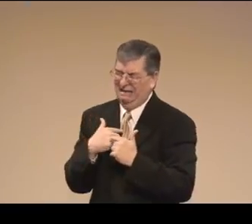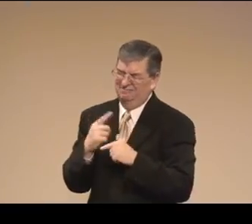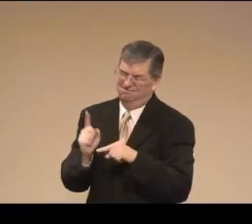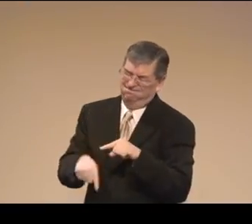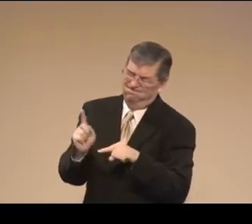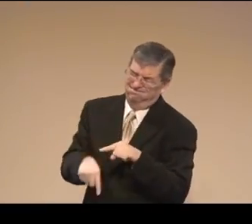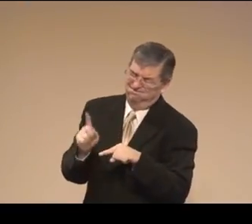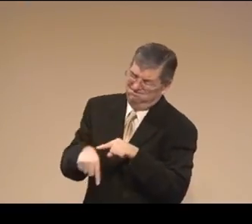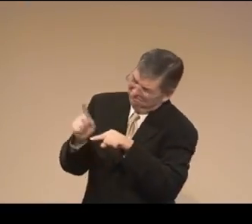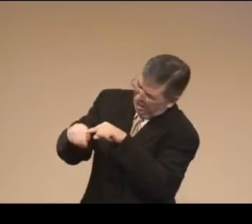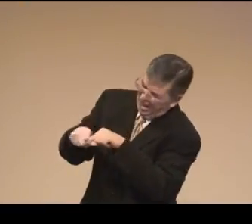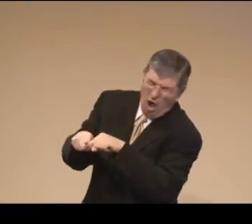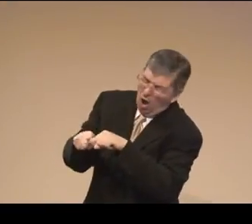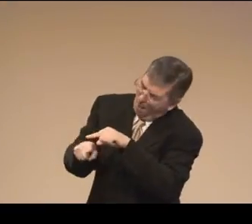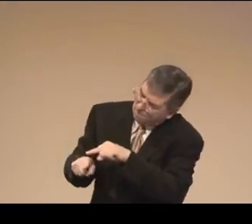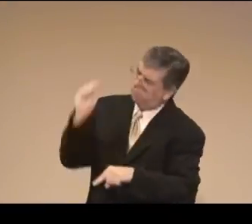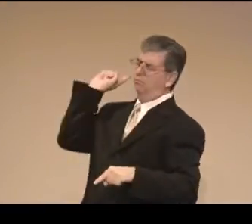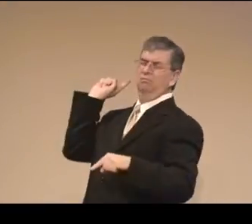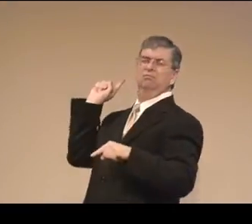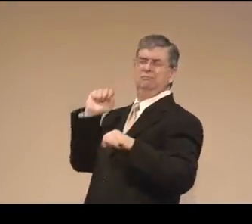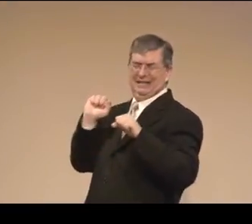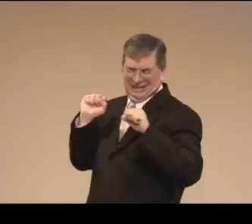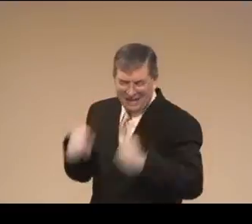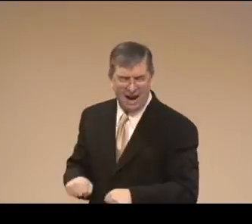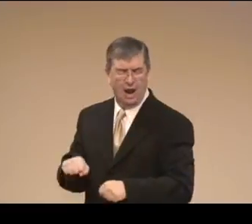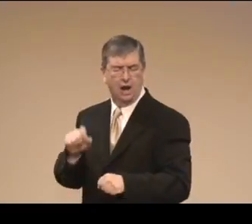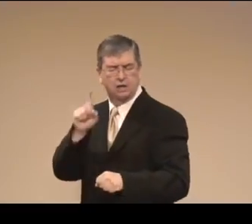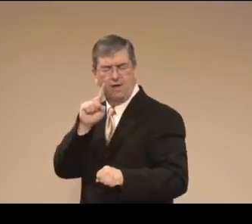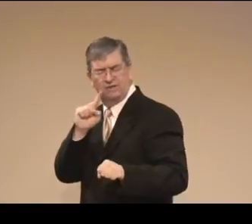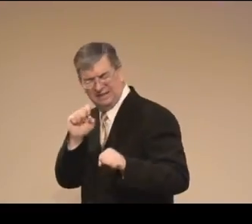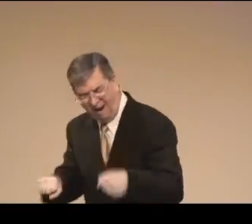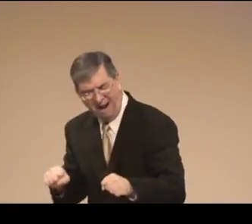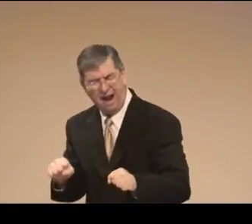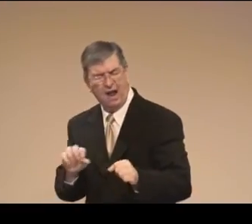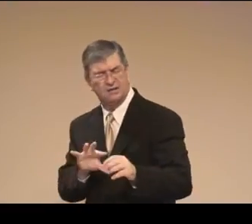any fear and trepidation, that there be no doubt. Because you can